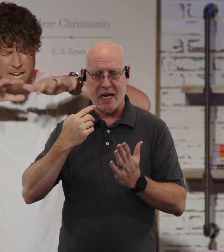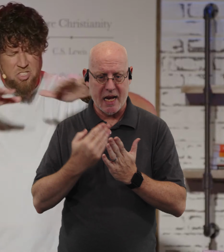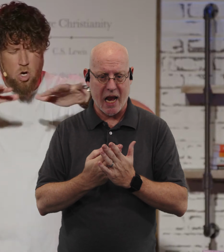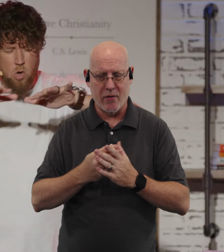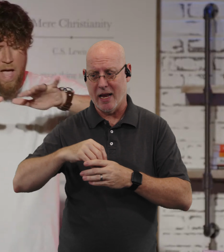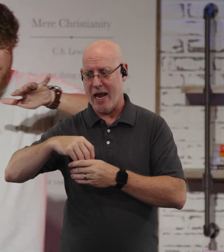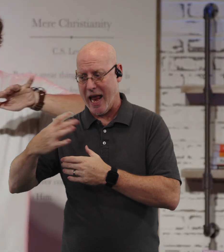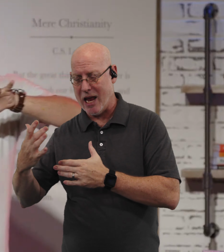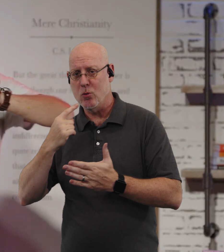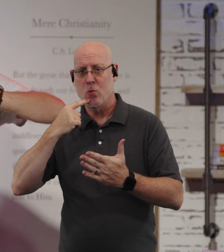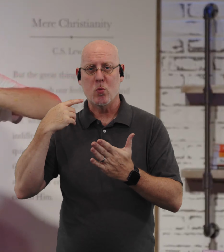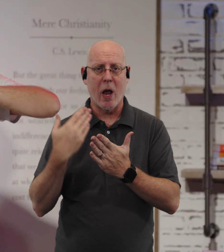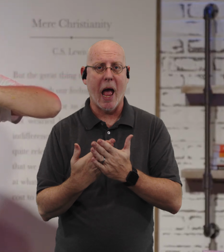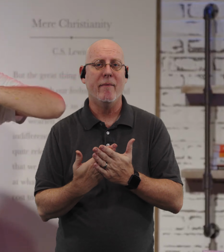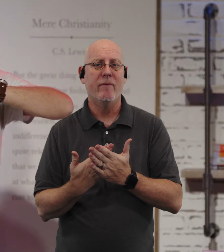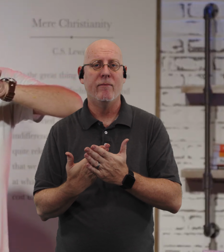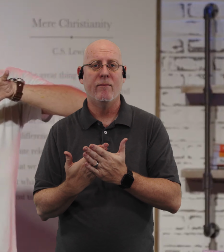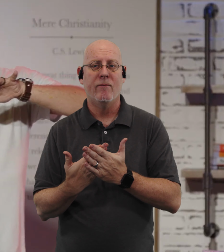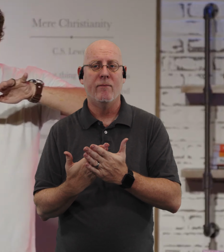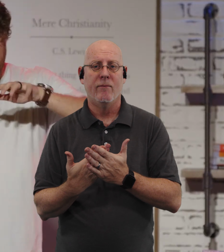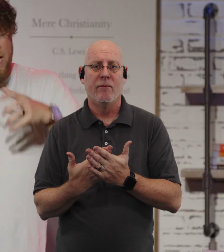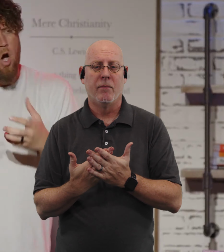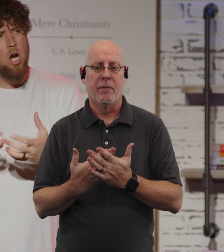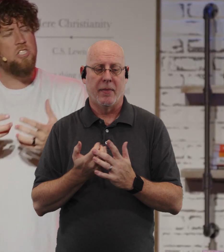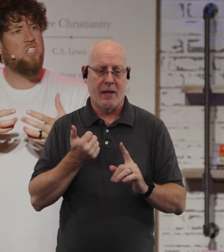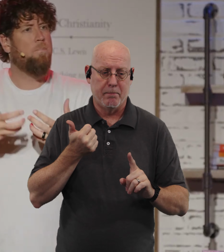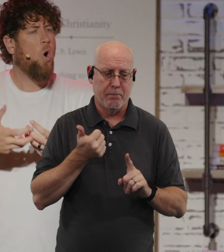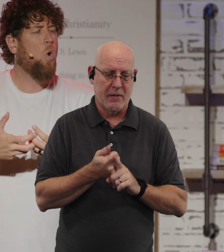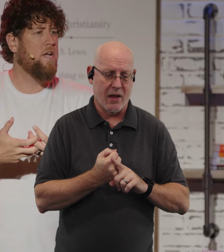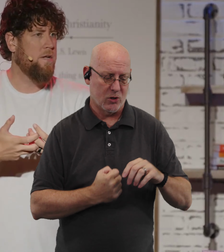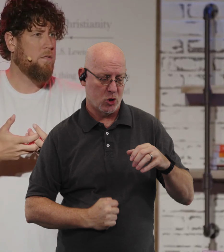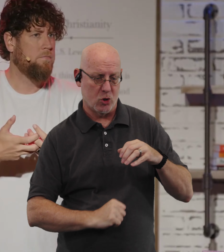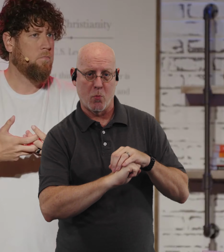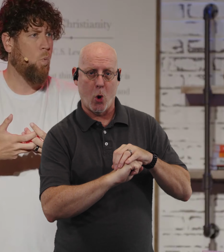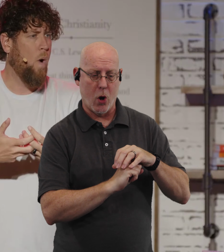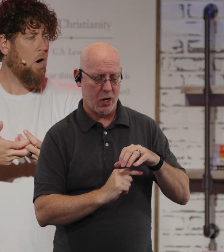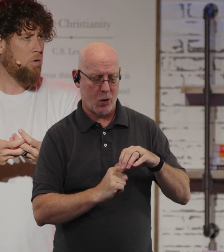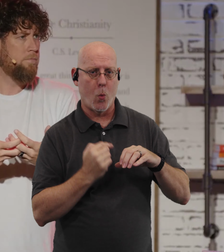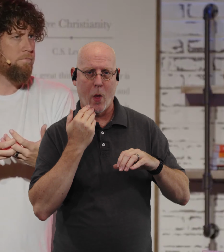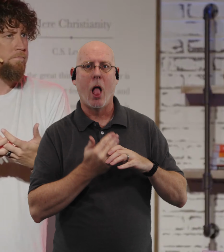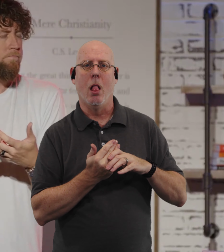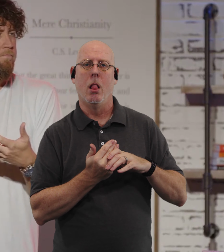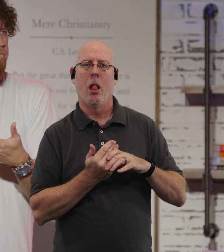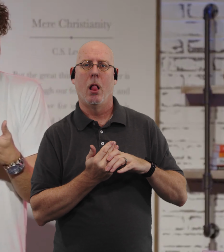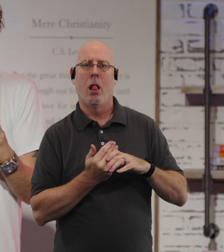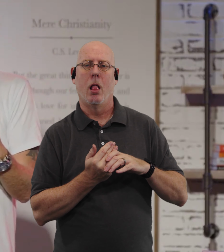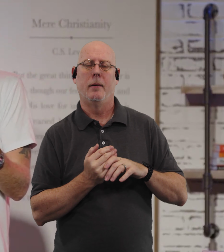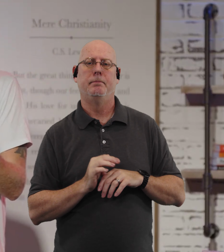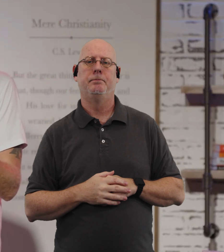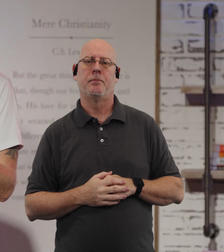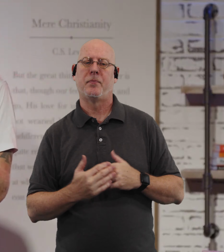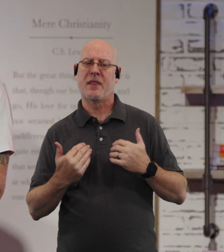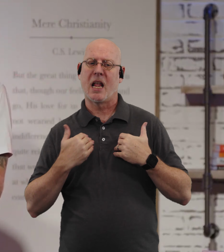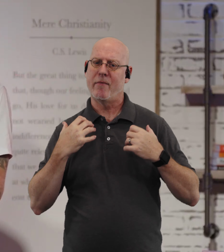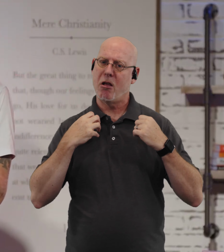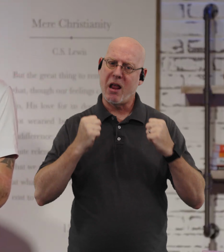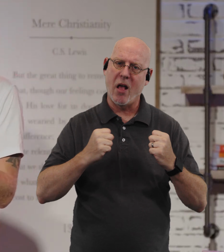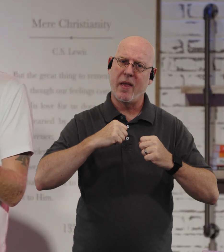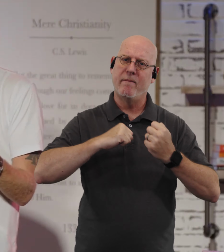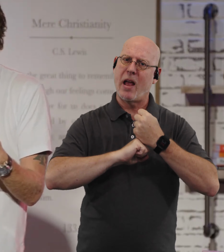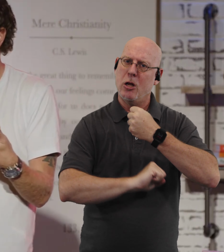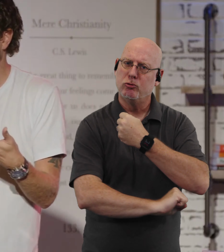evidence, external evidence that they are supported well. They have a